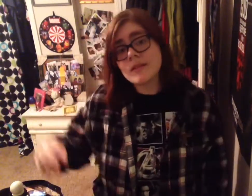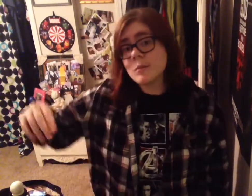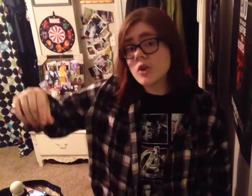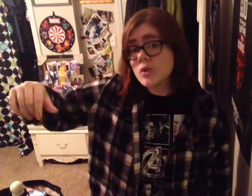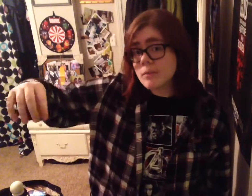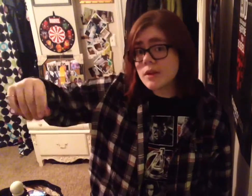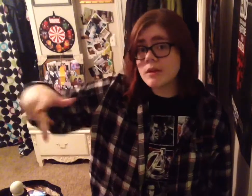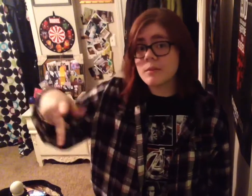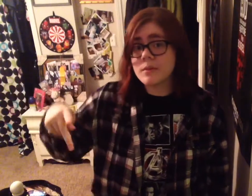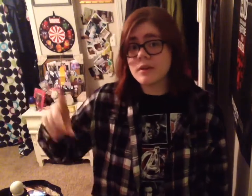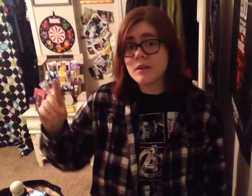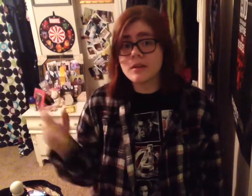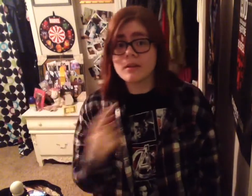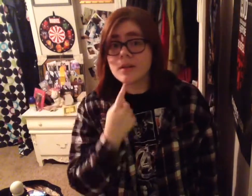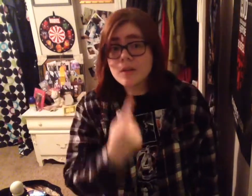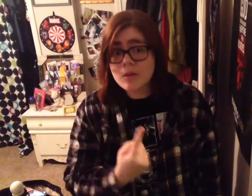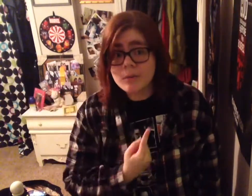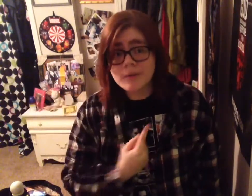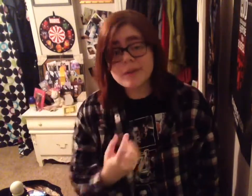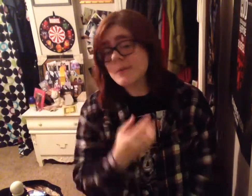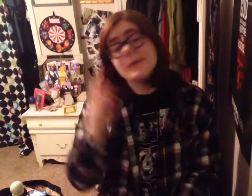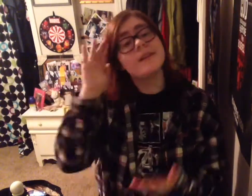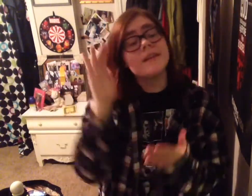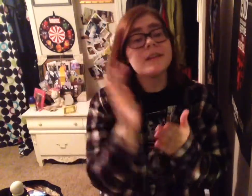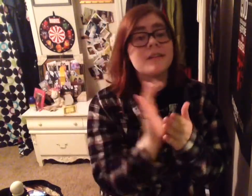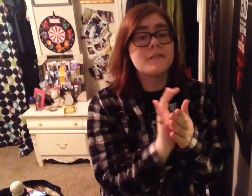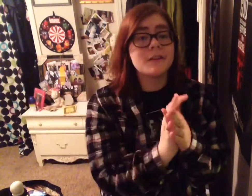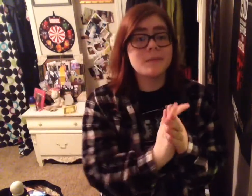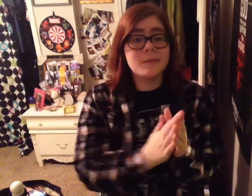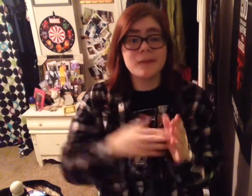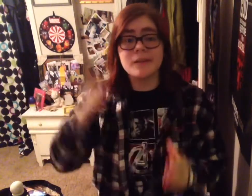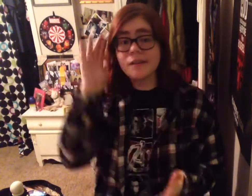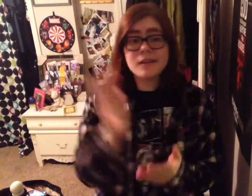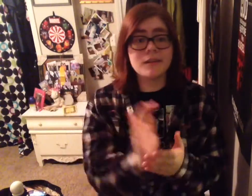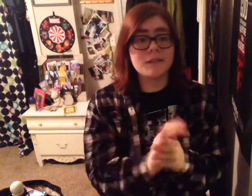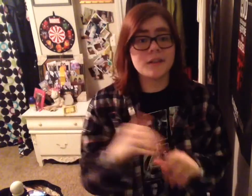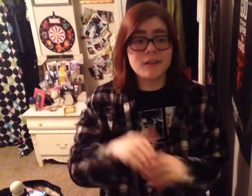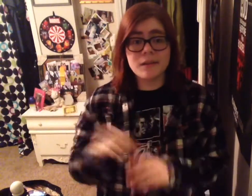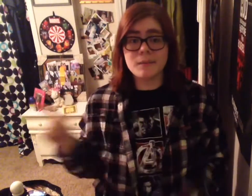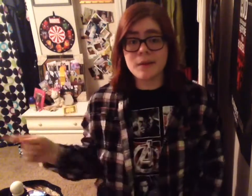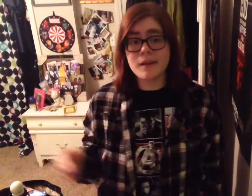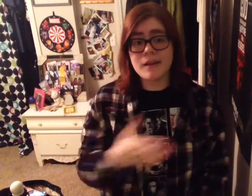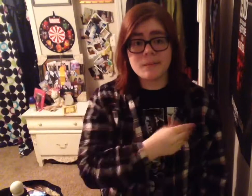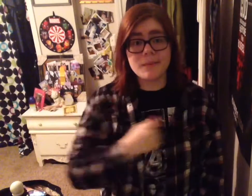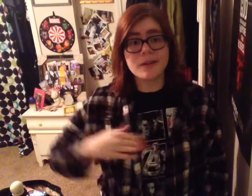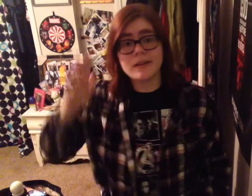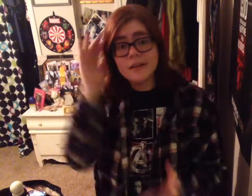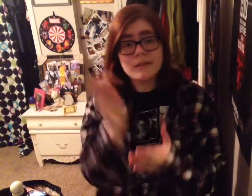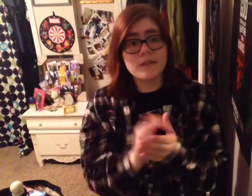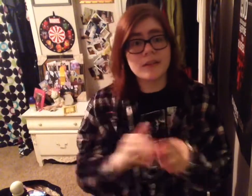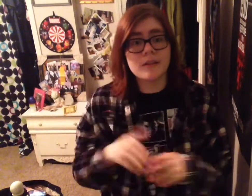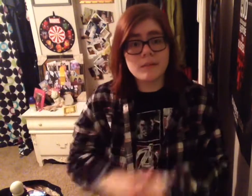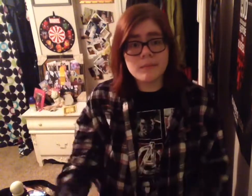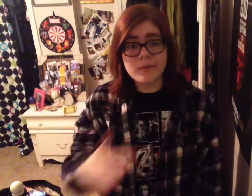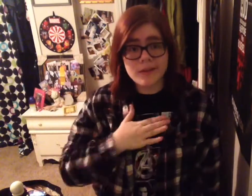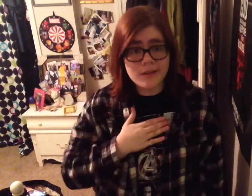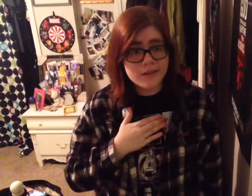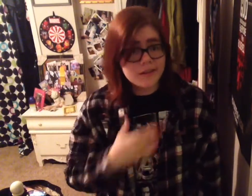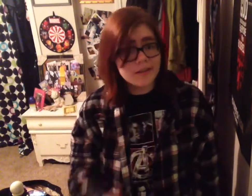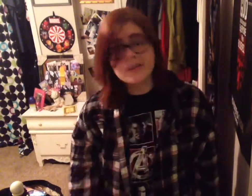sprinkled me in pixie dust and told me to believe Believe in him and believe in me Together